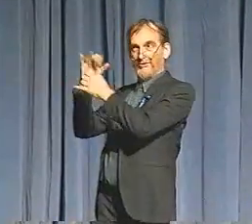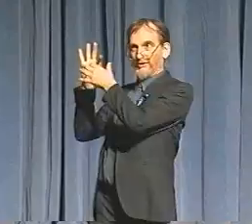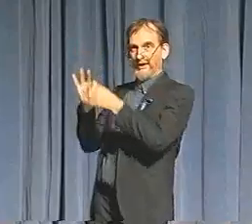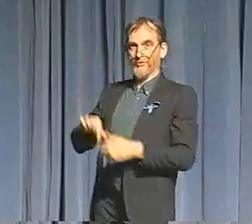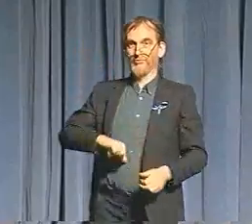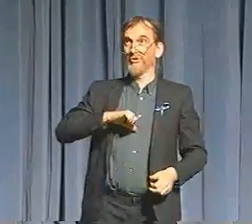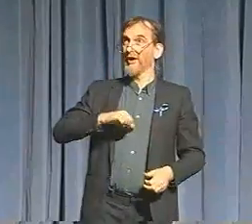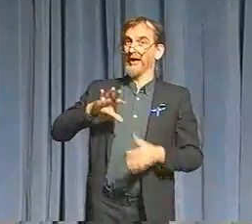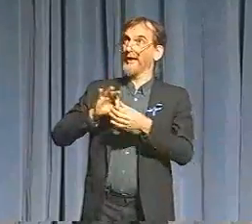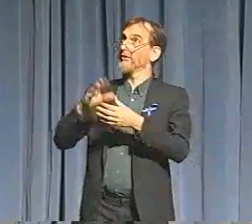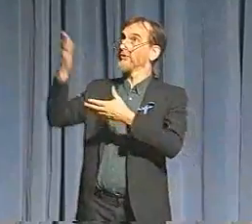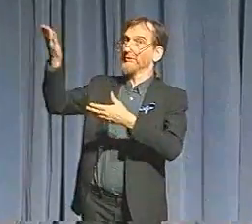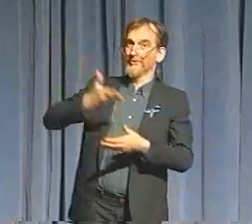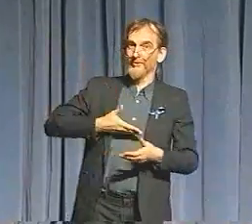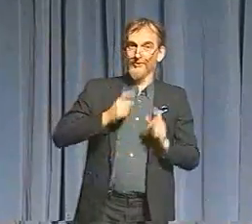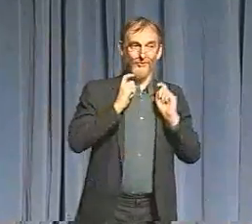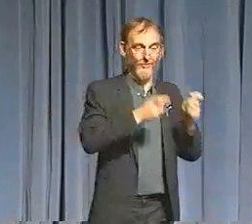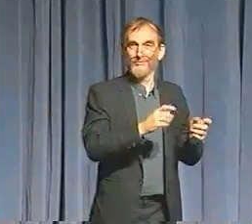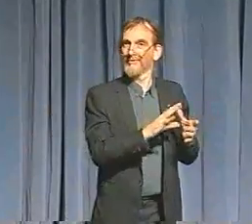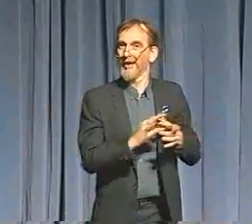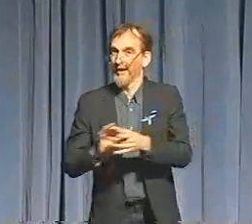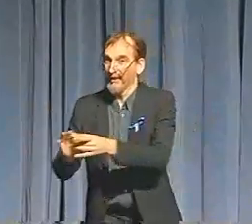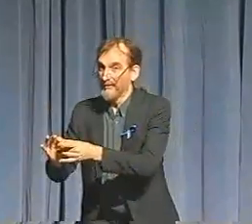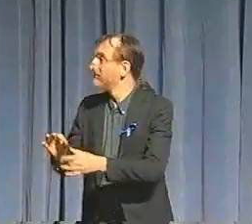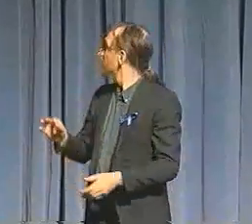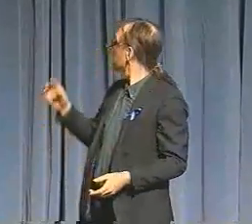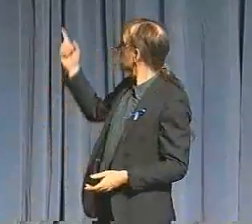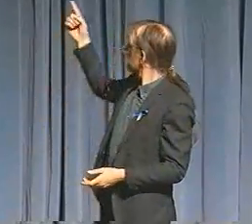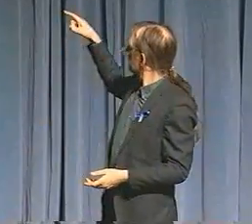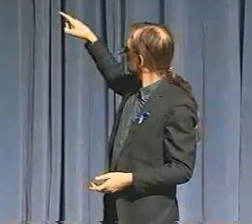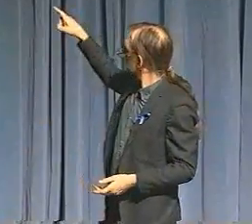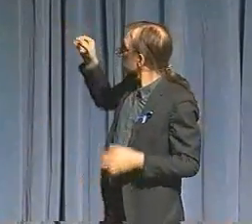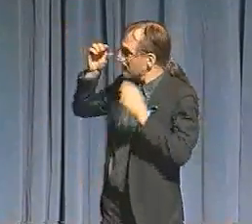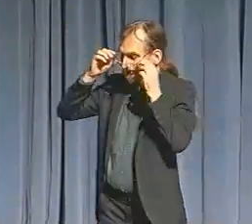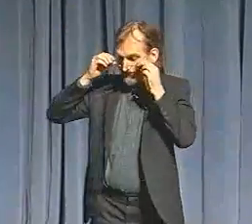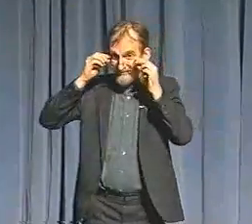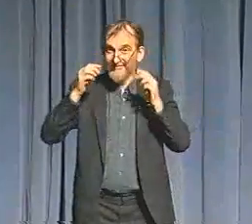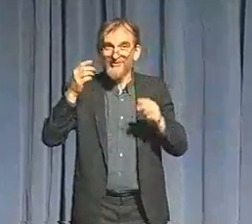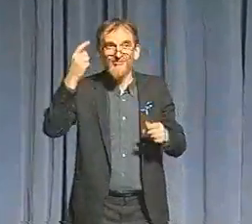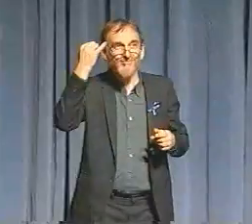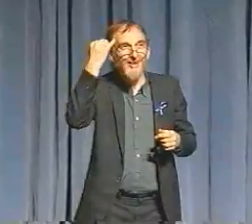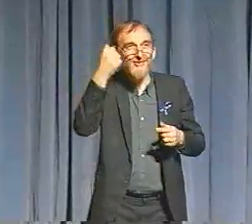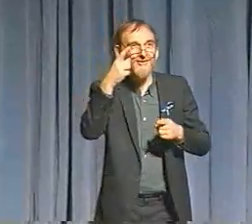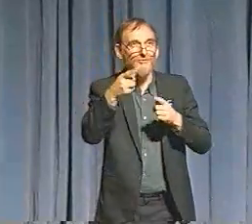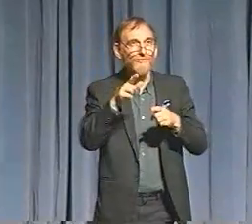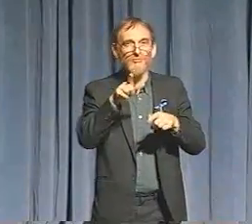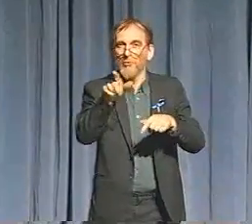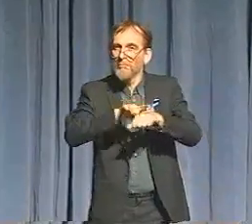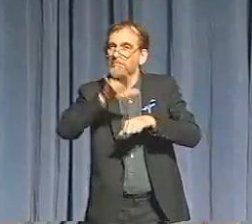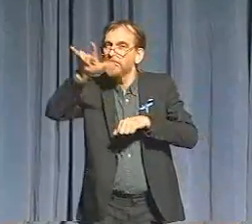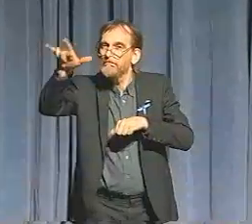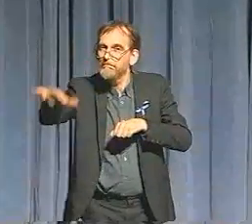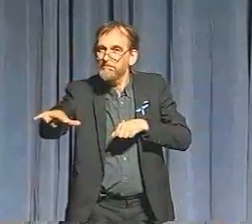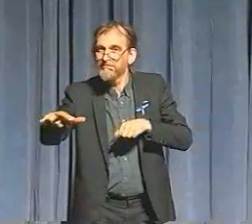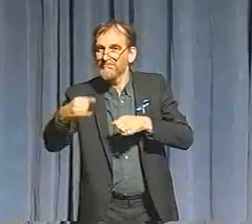Remember, as I talked about the French banquet, those who were involved felt a great deal of pride in themselves and